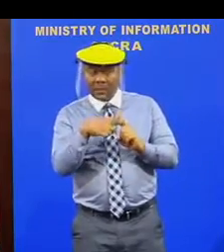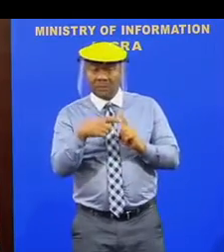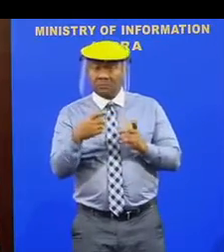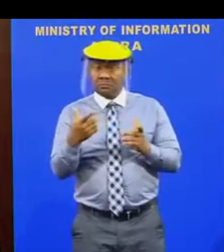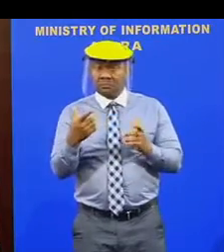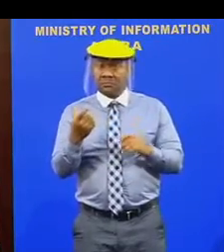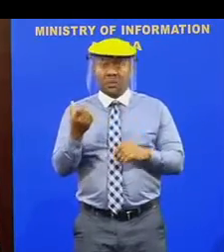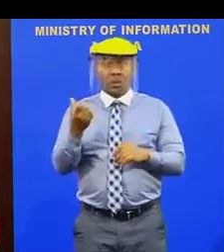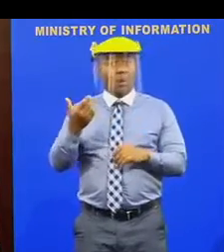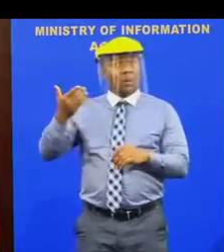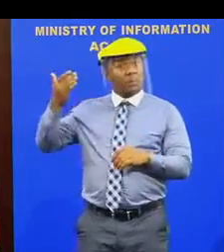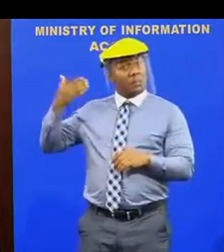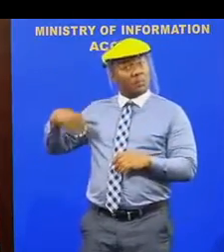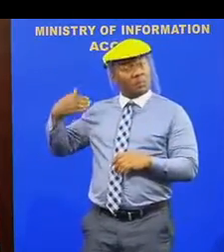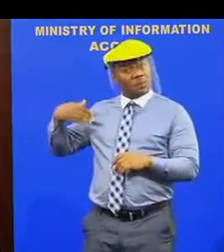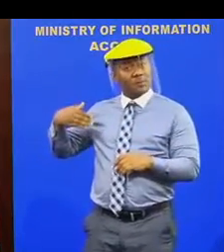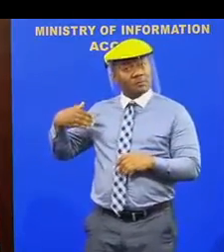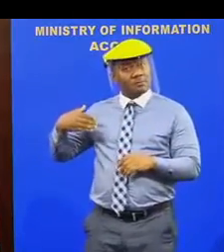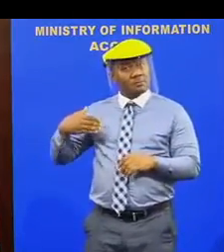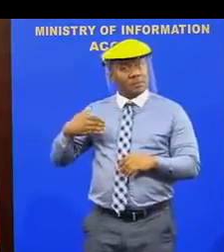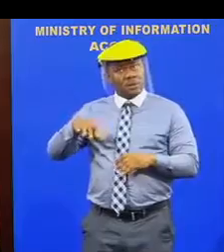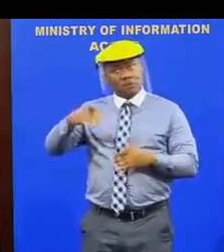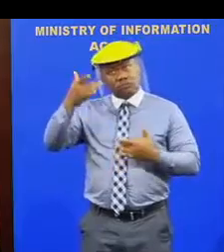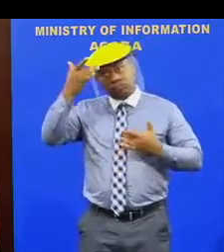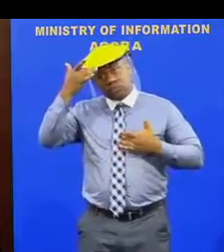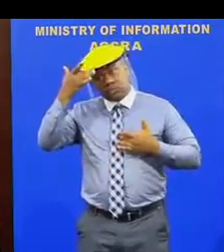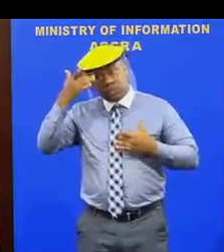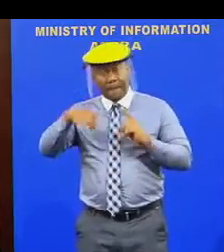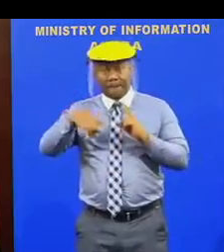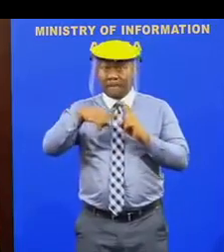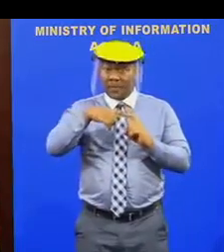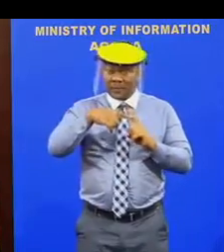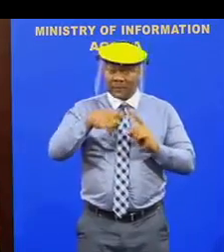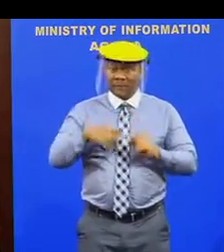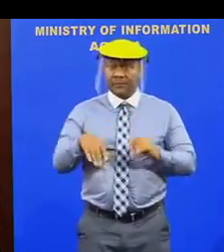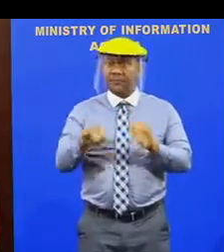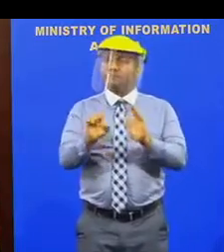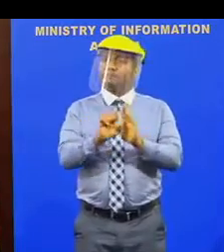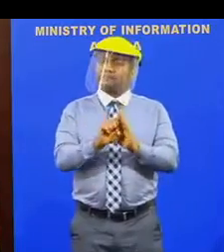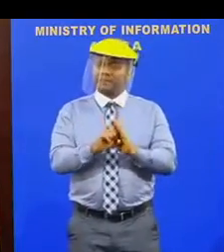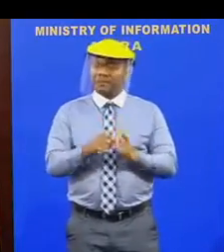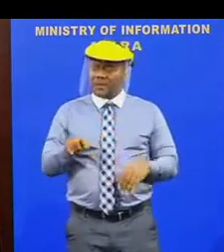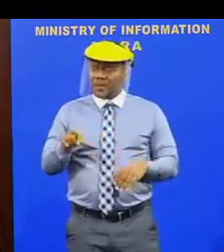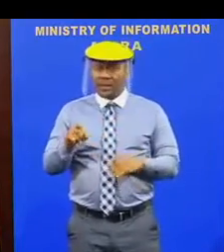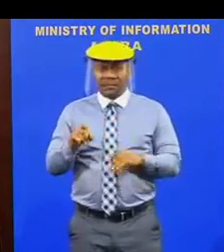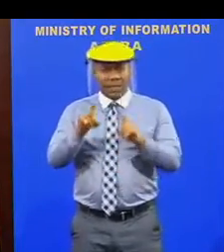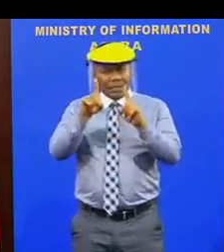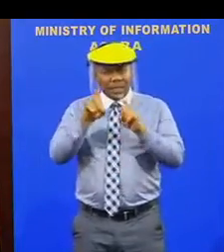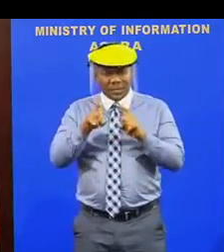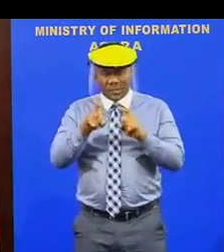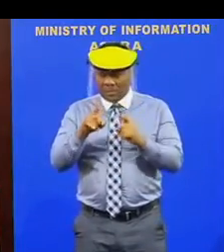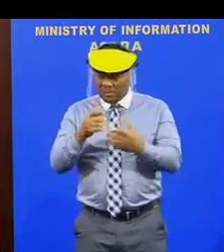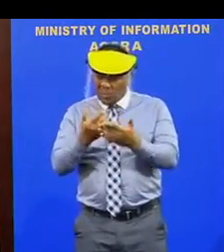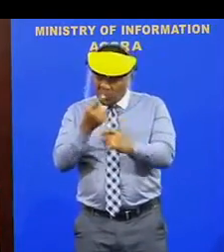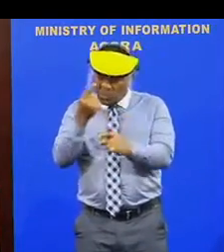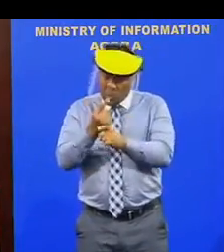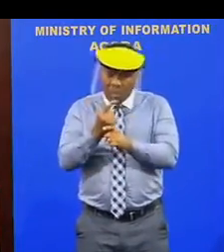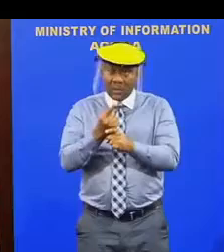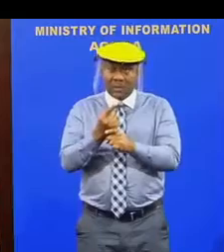have previously contracted the disease. So if you say that a test is sensitive, it means that it is called a